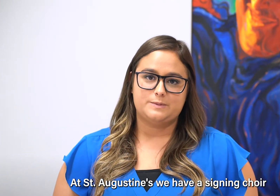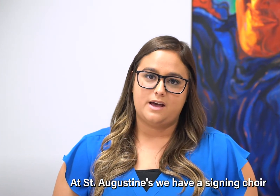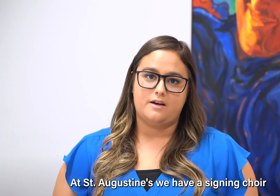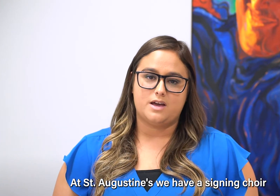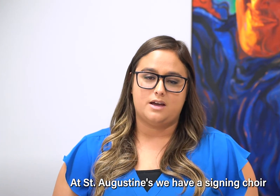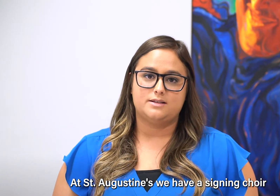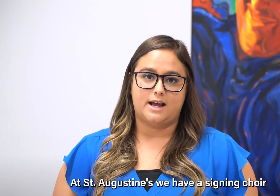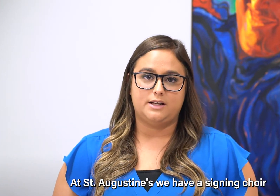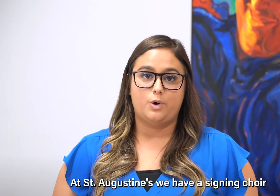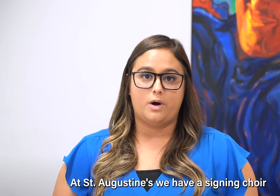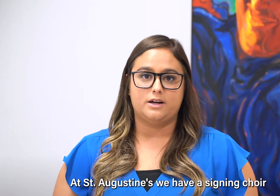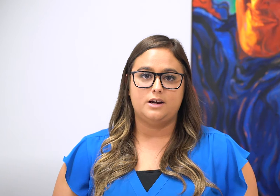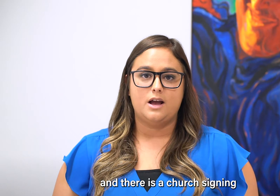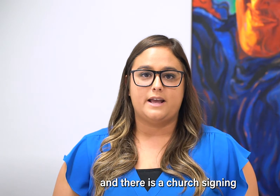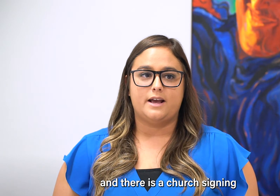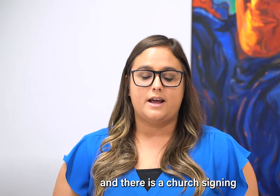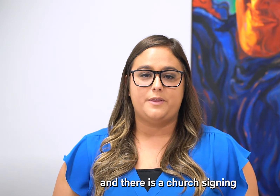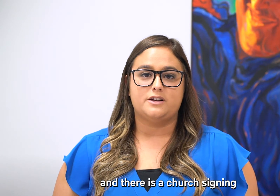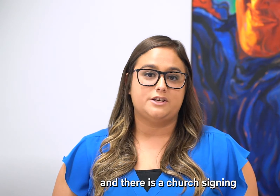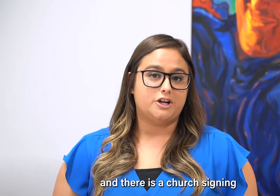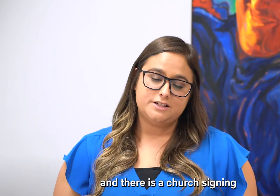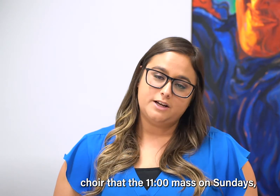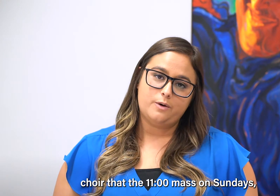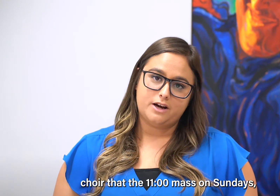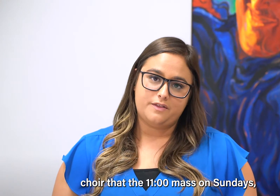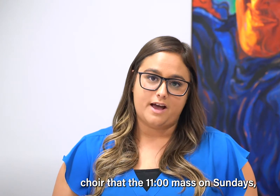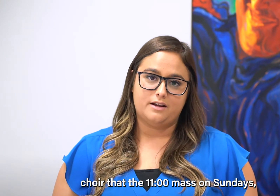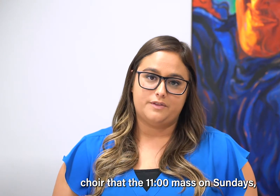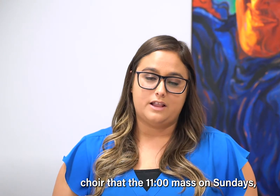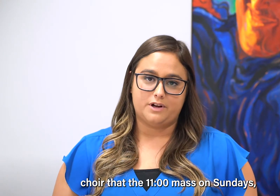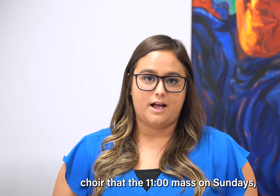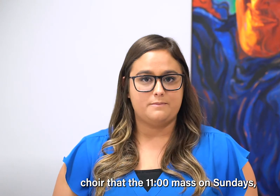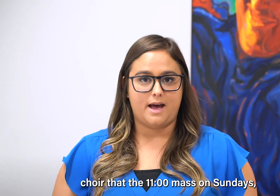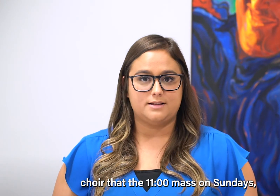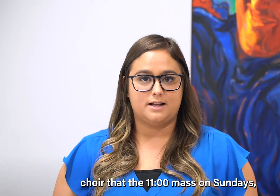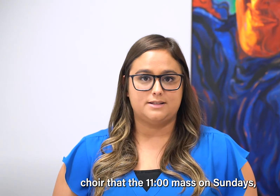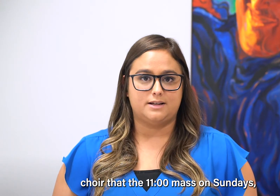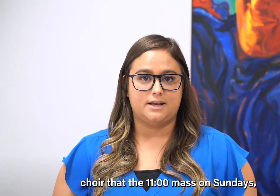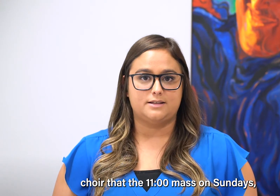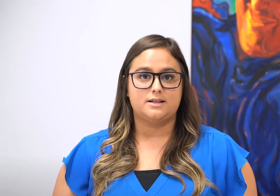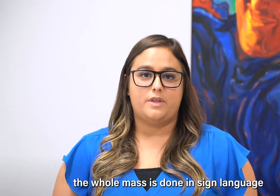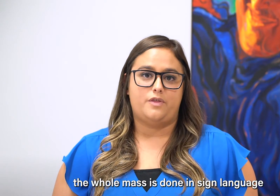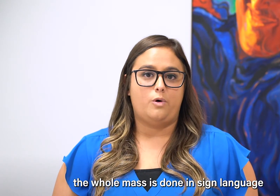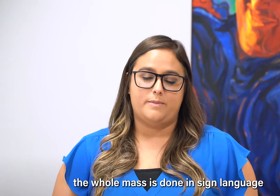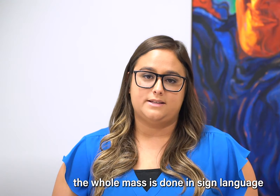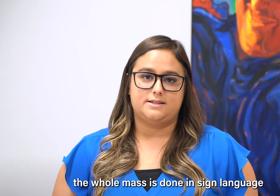have a signing choir, and there's a church signing choir that the 11 o'clock Mass on Sundays, the whole Mass is done in